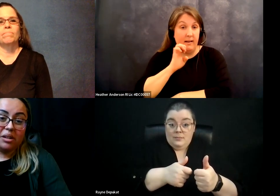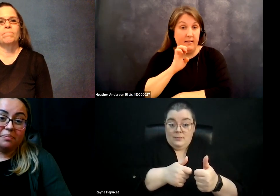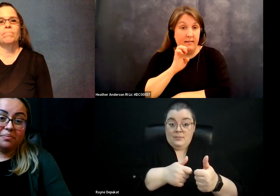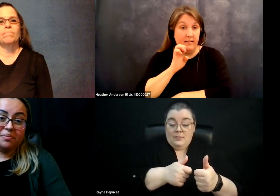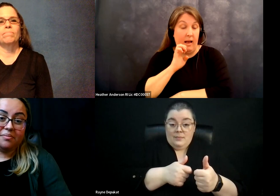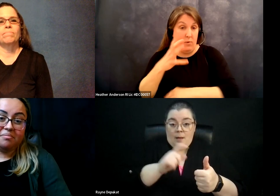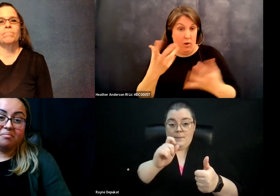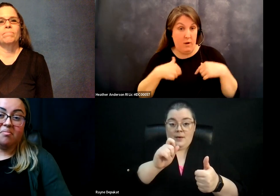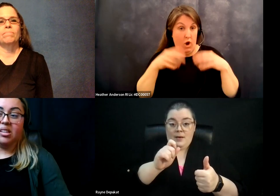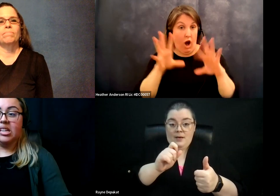on?